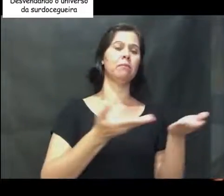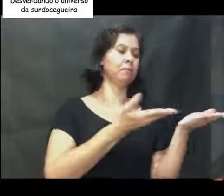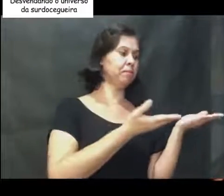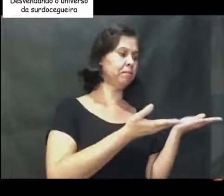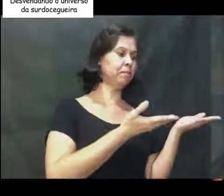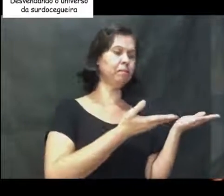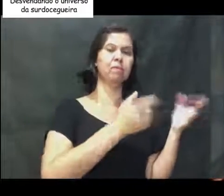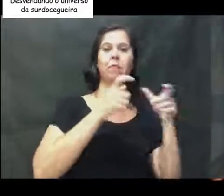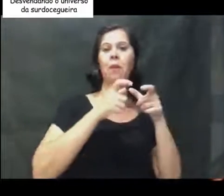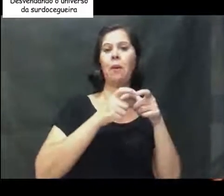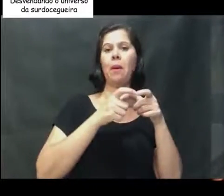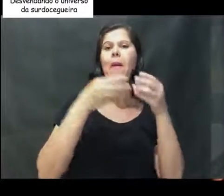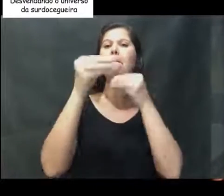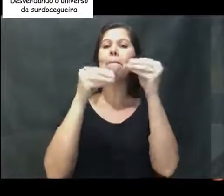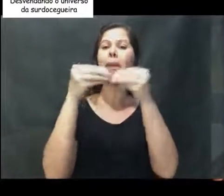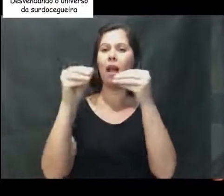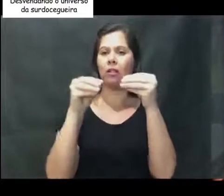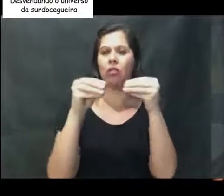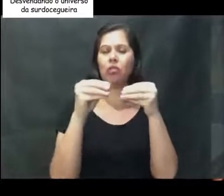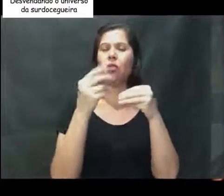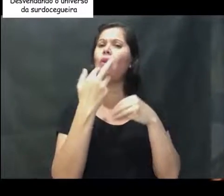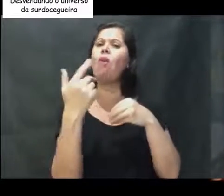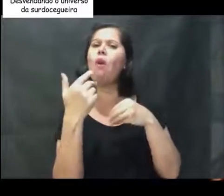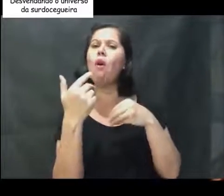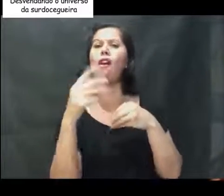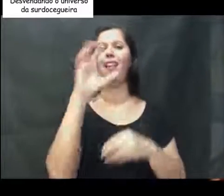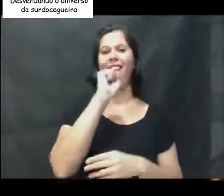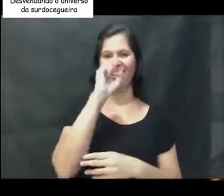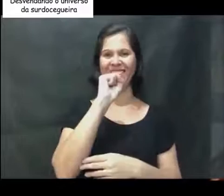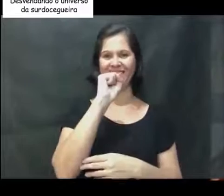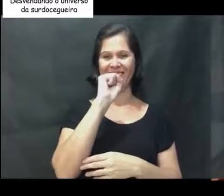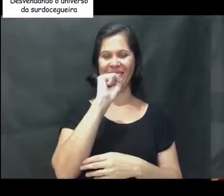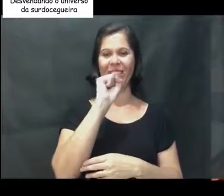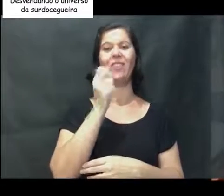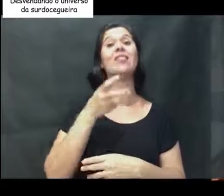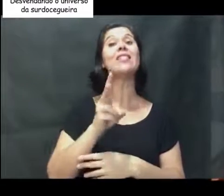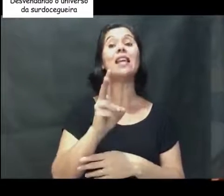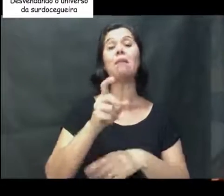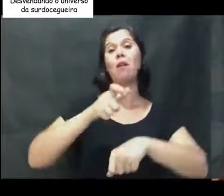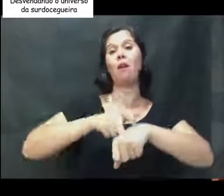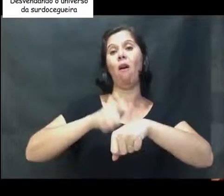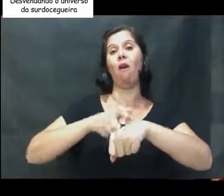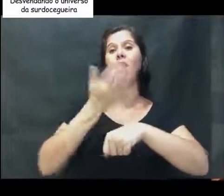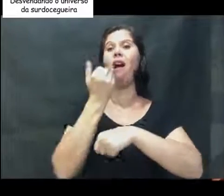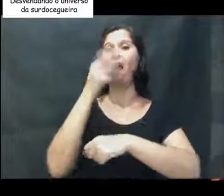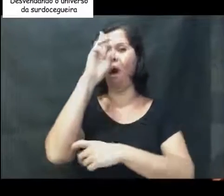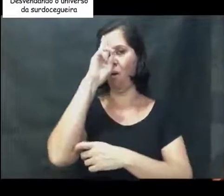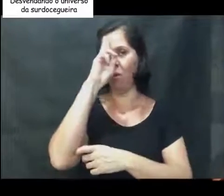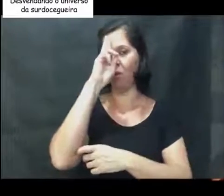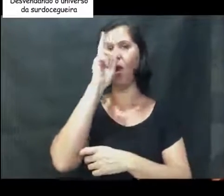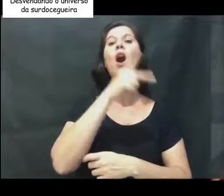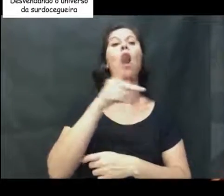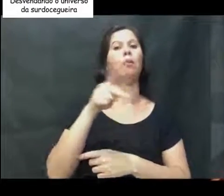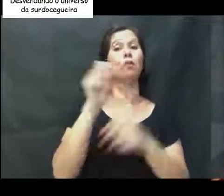little dish I'm showing you is made of plastic and it's orange. So every time the child went to lunch, the